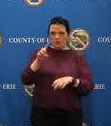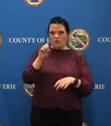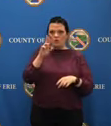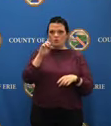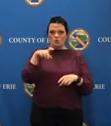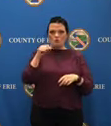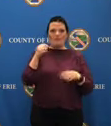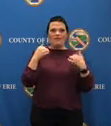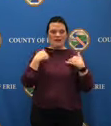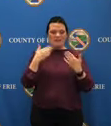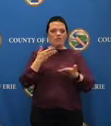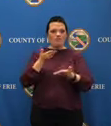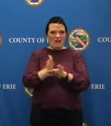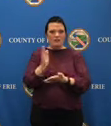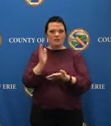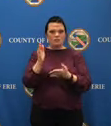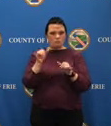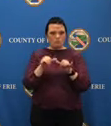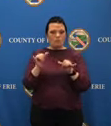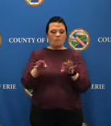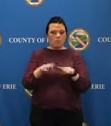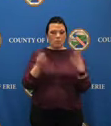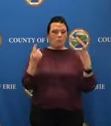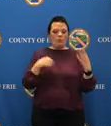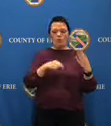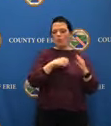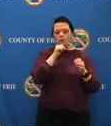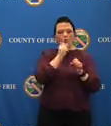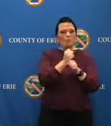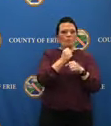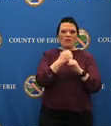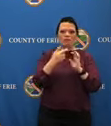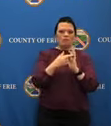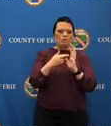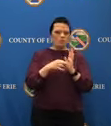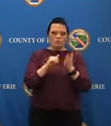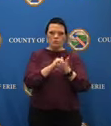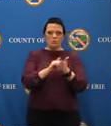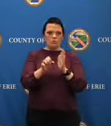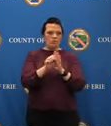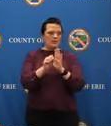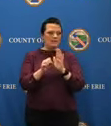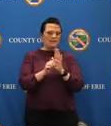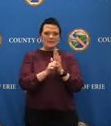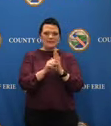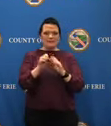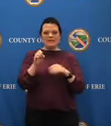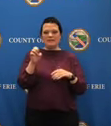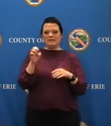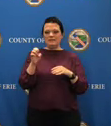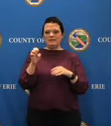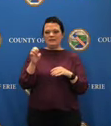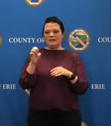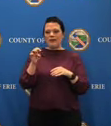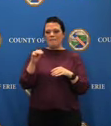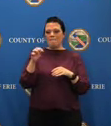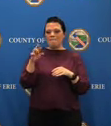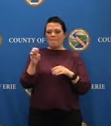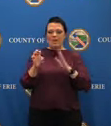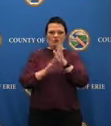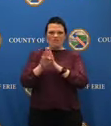had the right to be open. Remember, we don't make the rules on that. New York State, Empire State Development does, but they